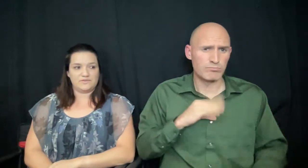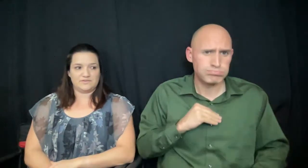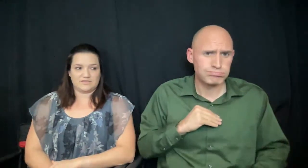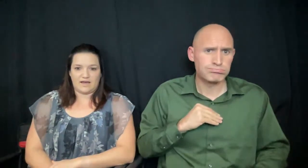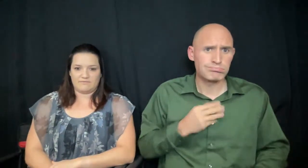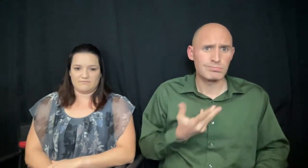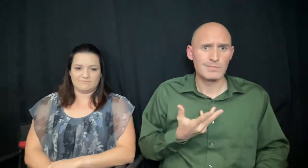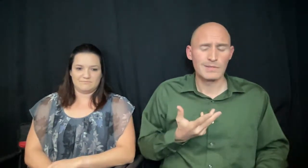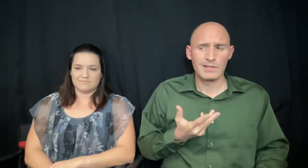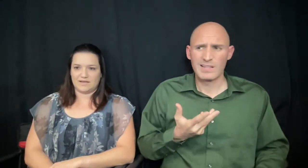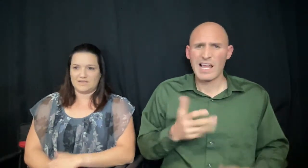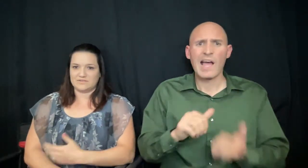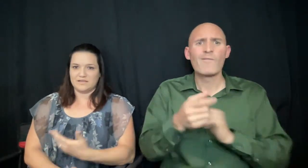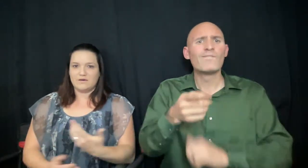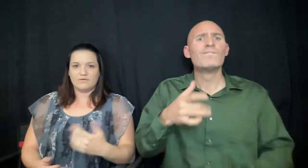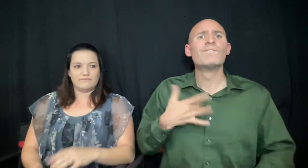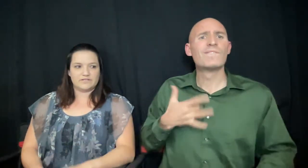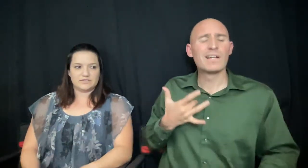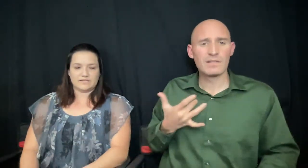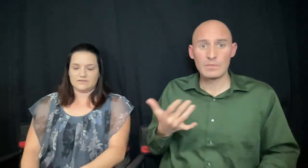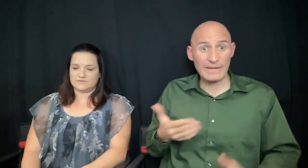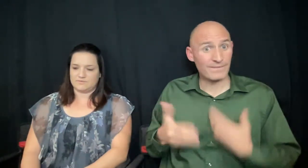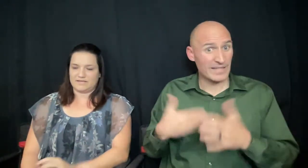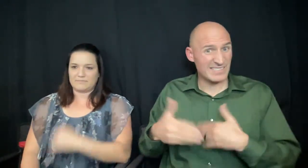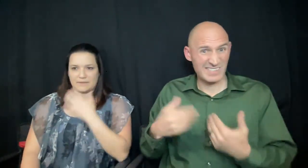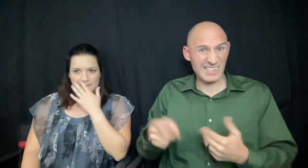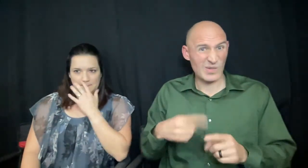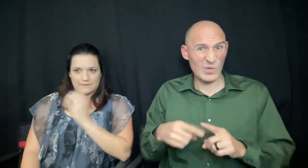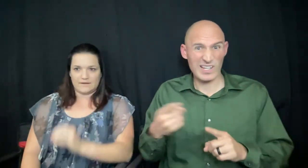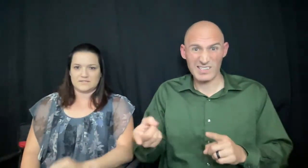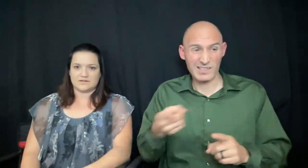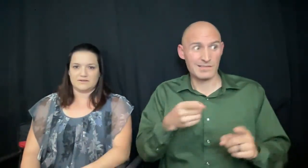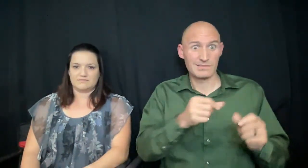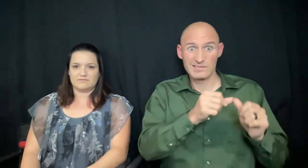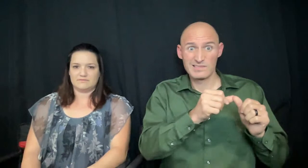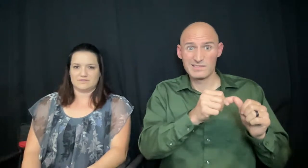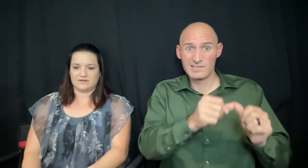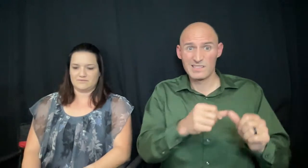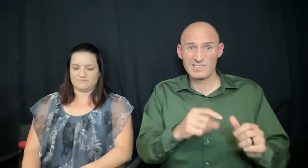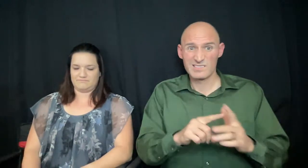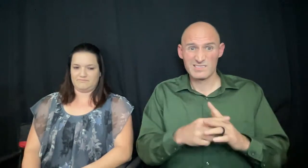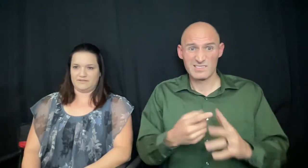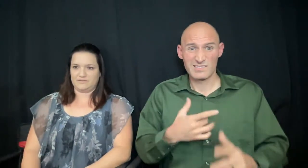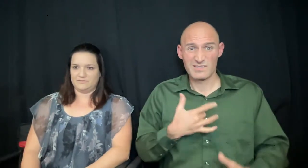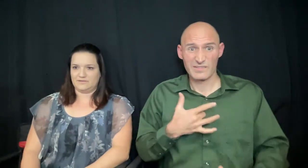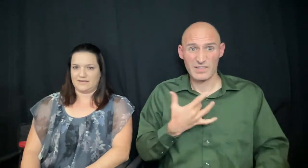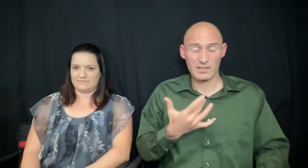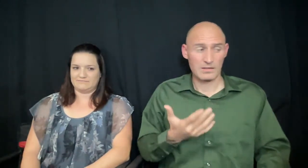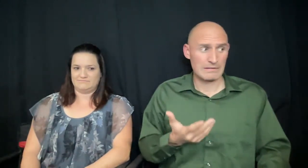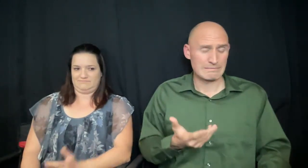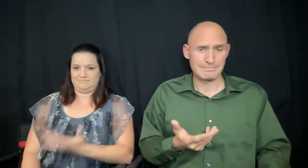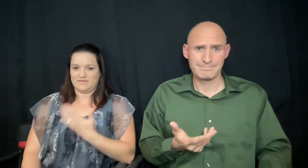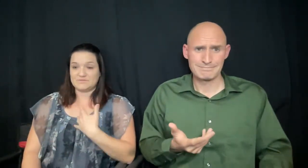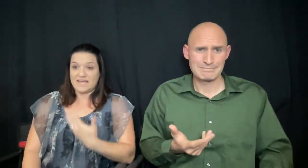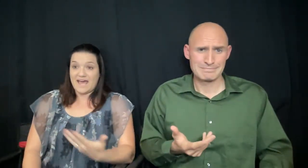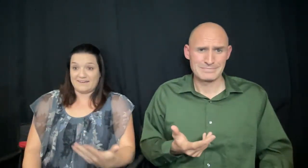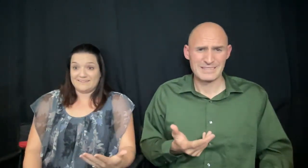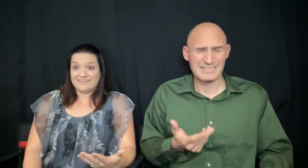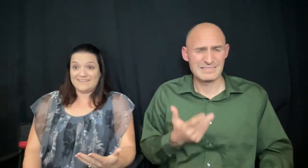He goes, well, eventually he goes, when it kept kind of going on, I started feeling a little like, he was sad. He